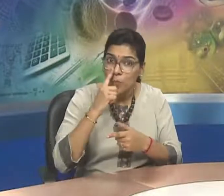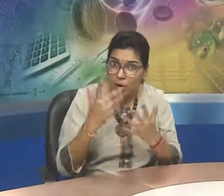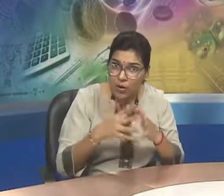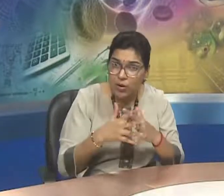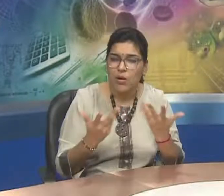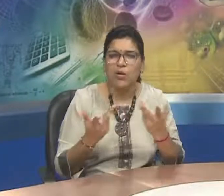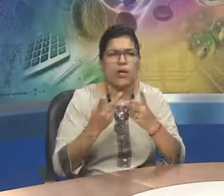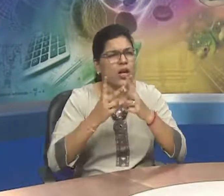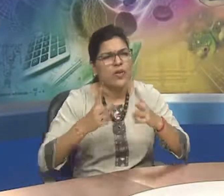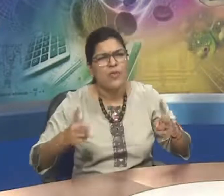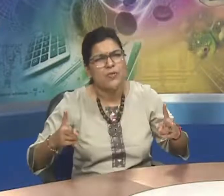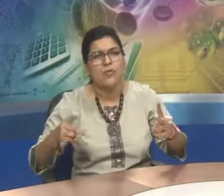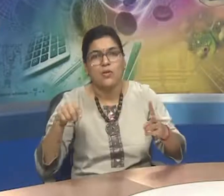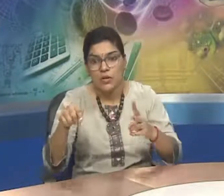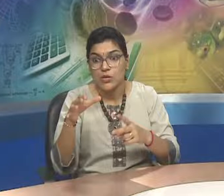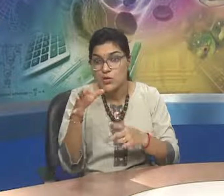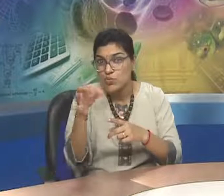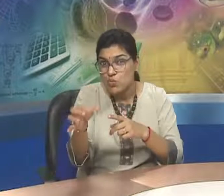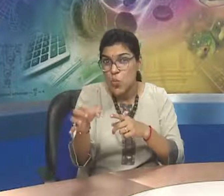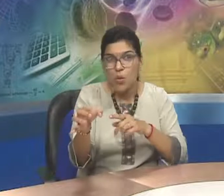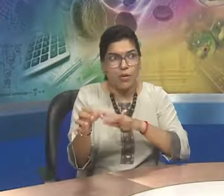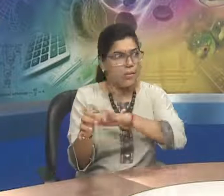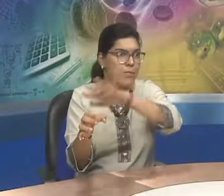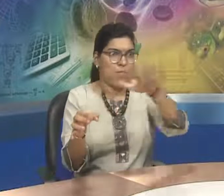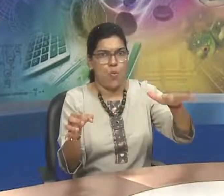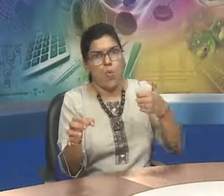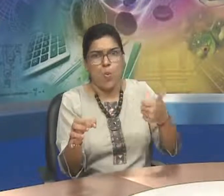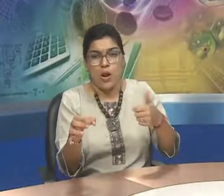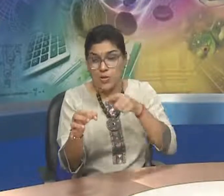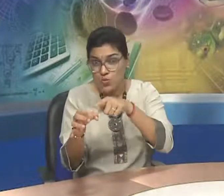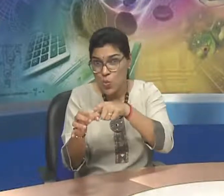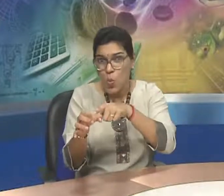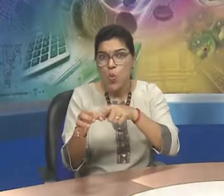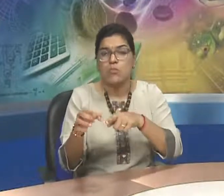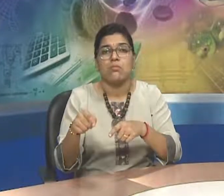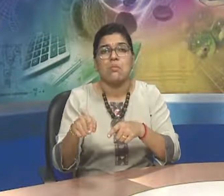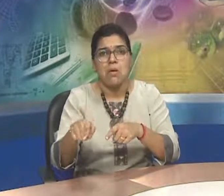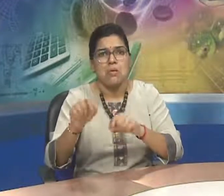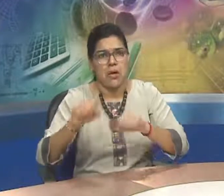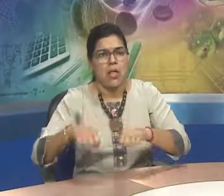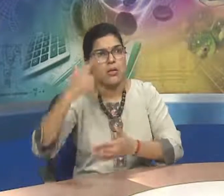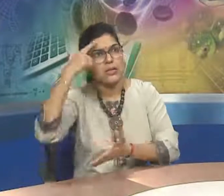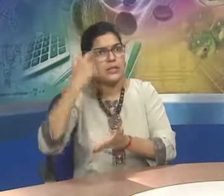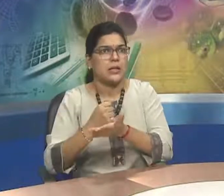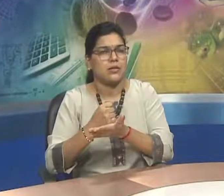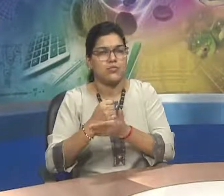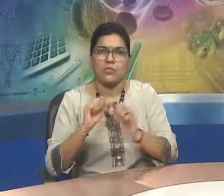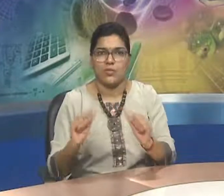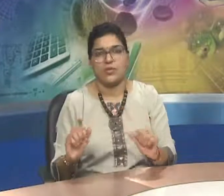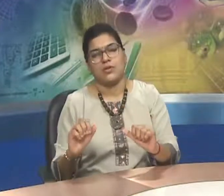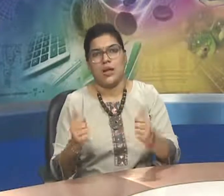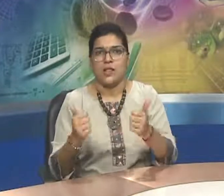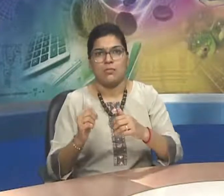The Constitution allows minorities to establish and maintains